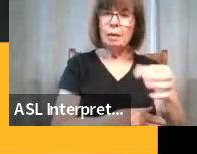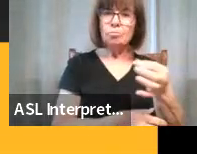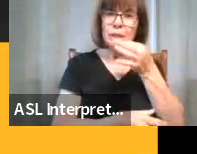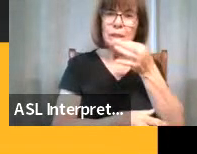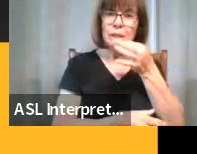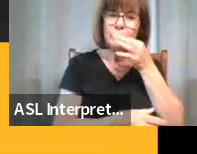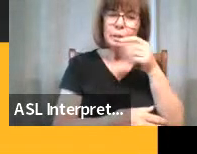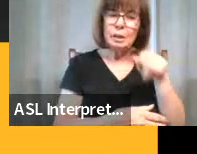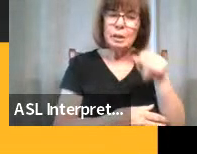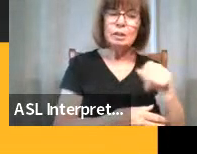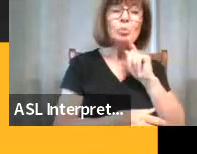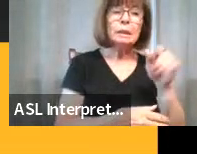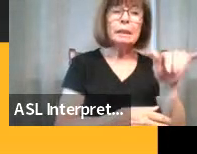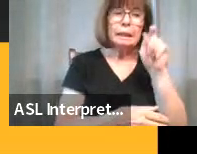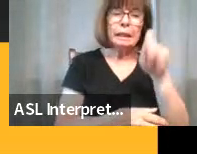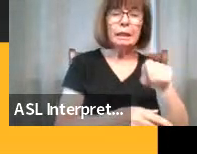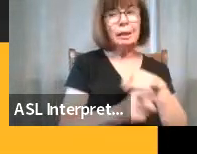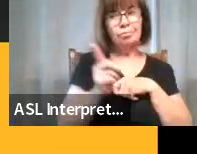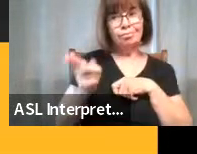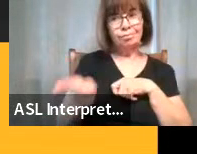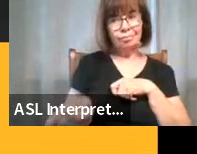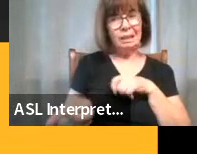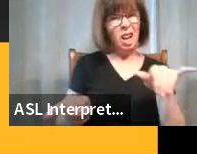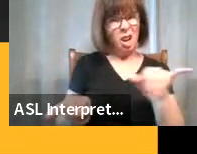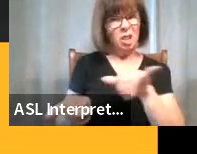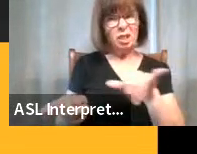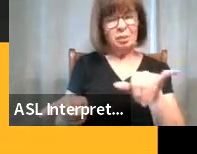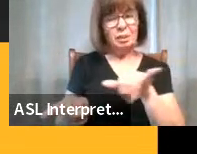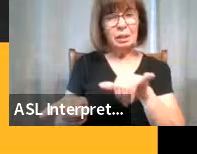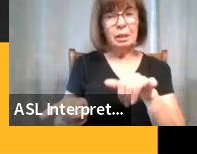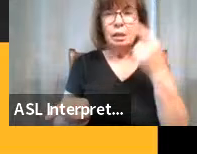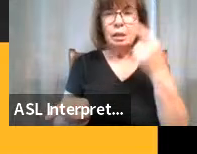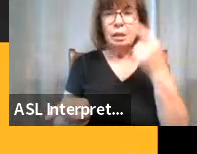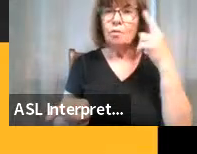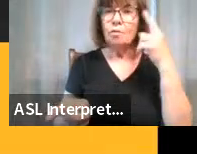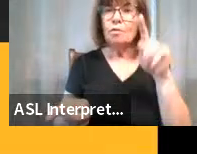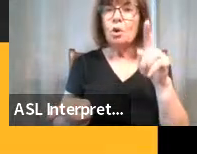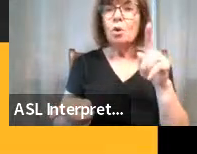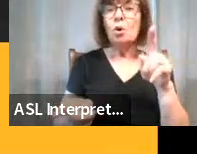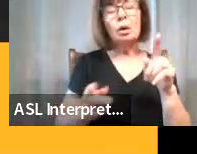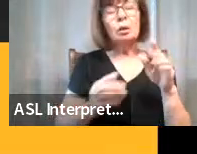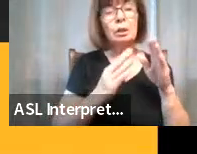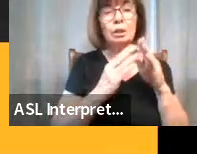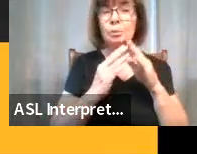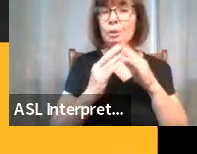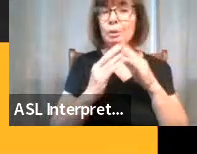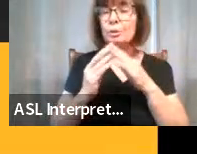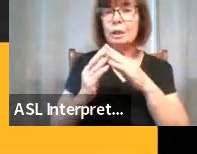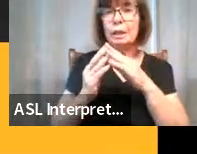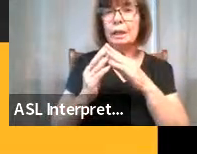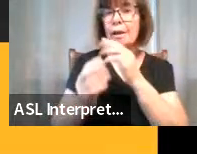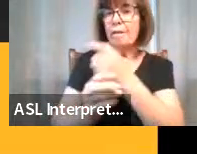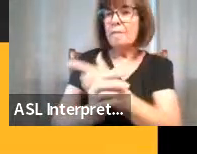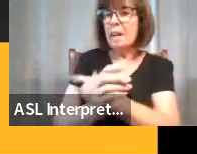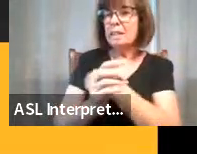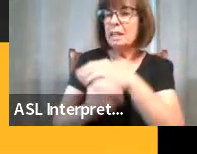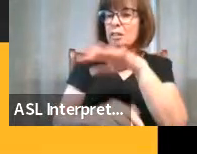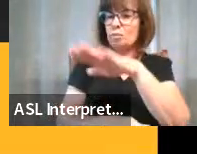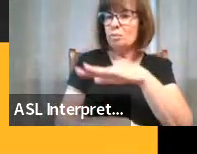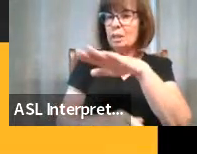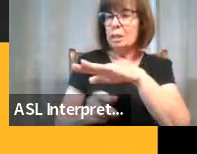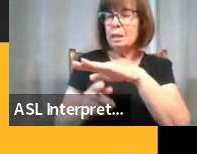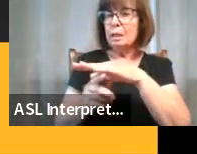monkeypox response as well. For example, community vaccination pods are needed for the efforts in